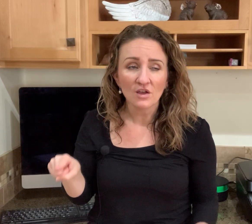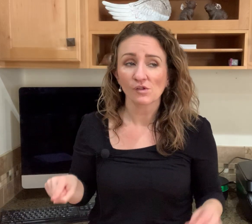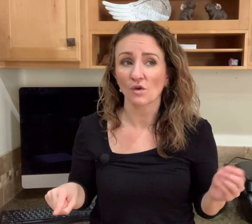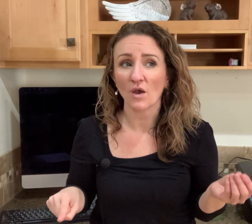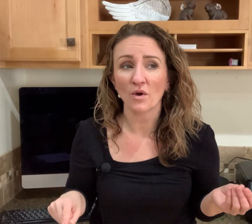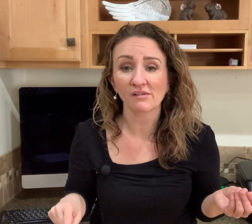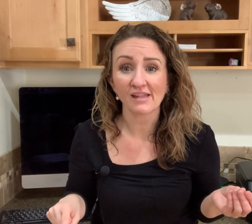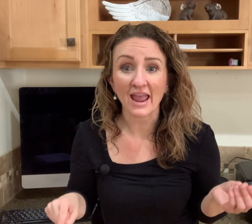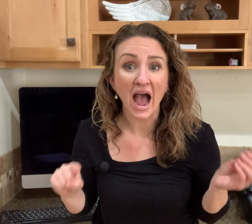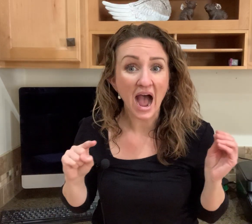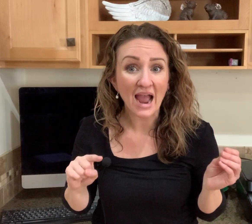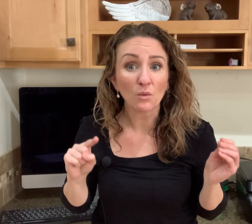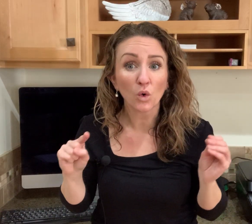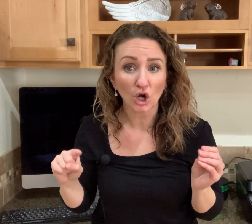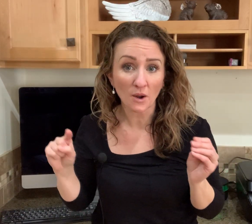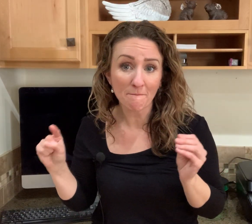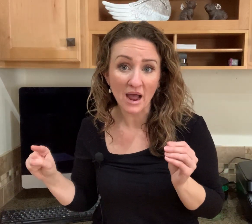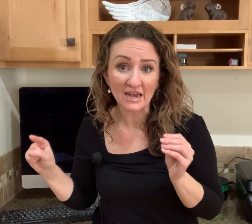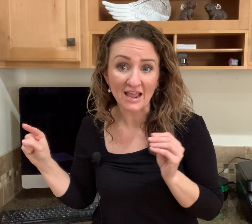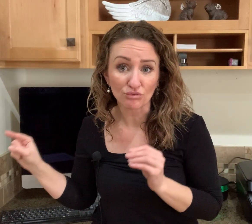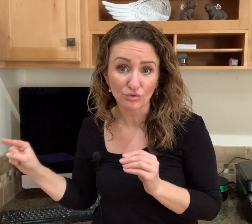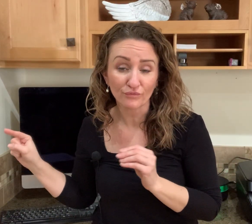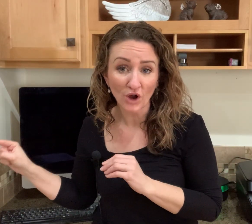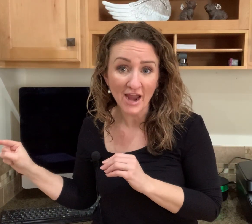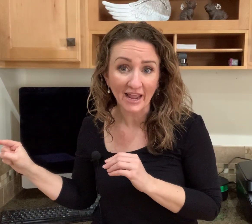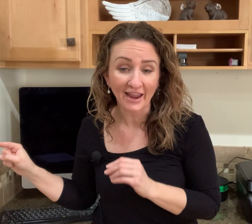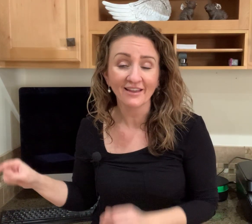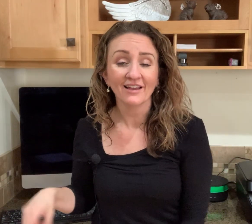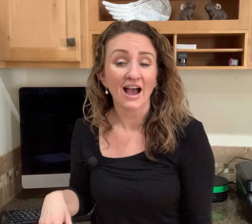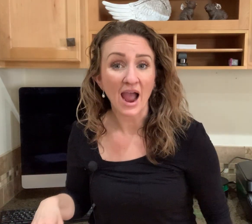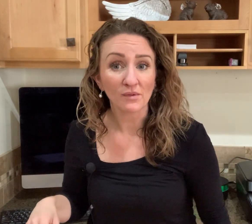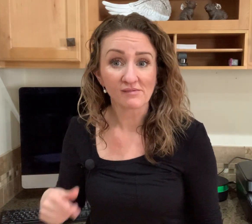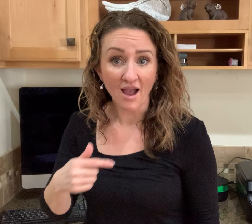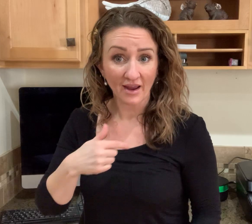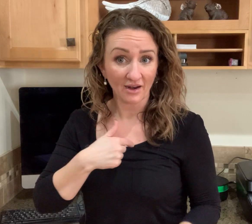So if I wanted to say, I work Monday through Friday, I would sign